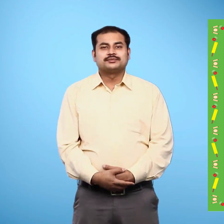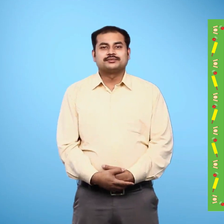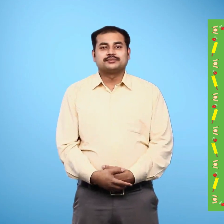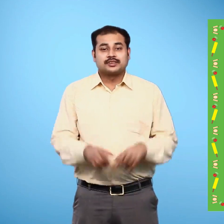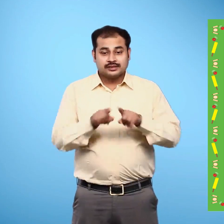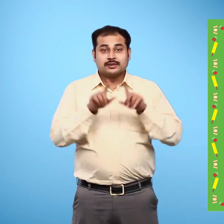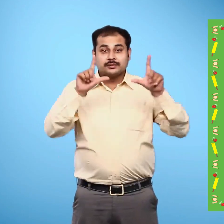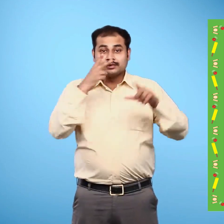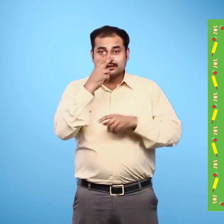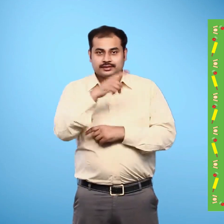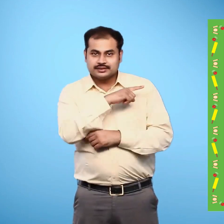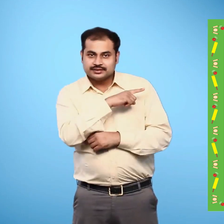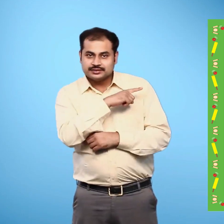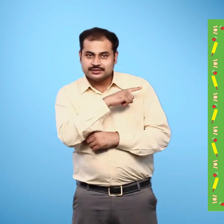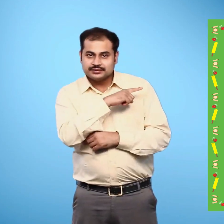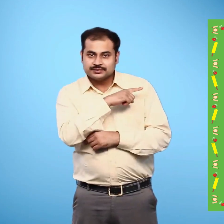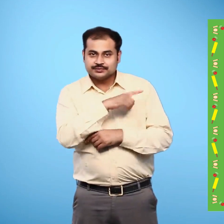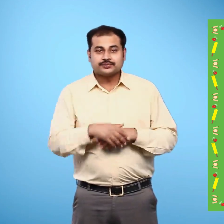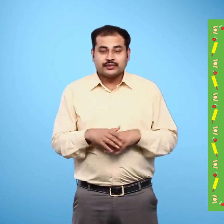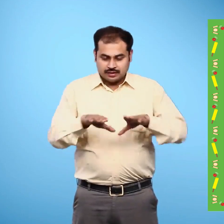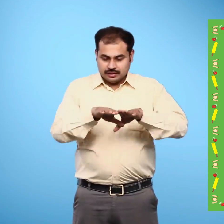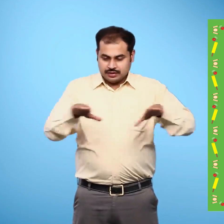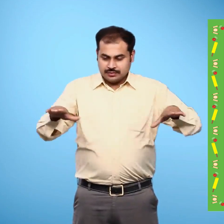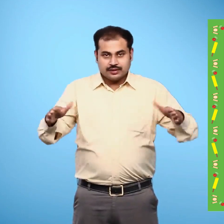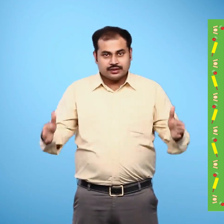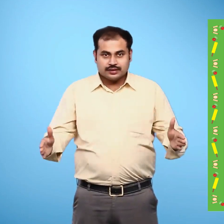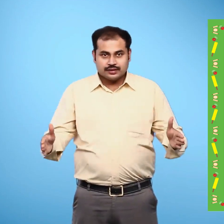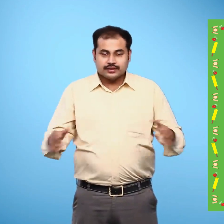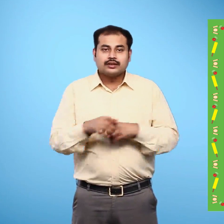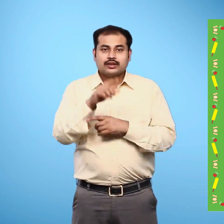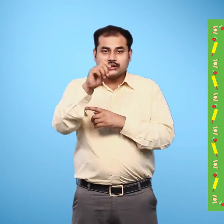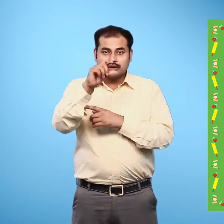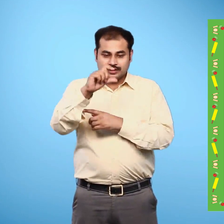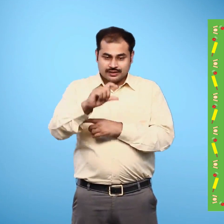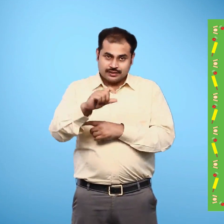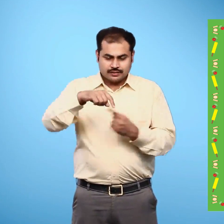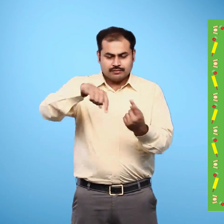In the picture 2, there is a coin spinning on the surface